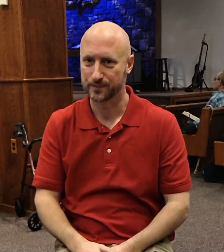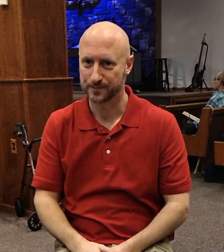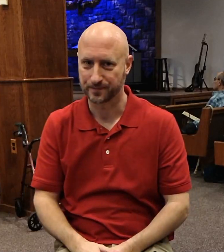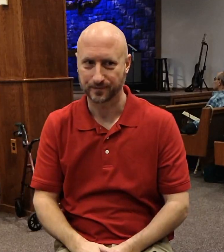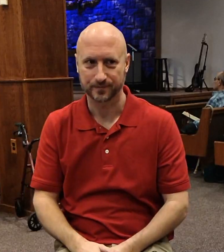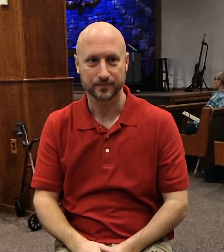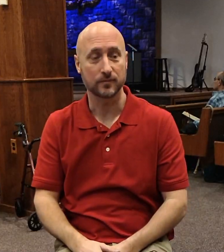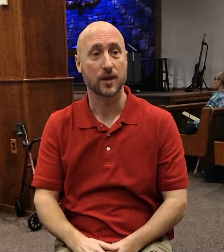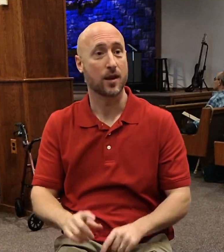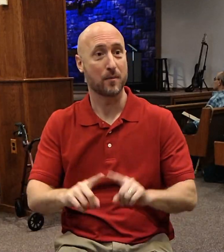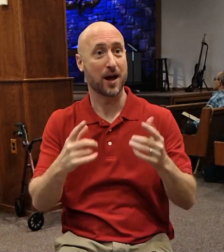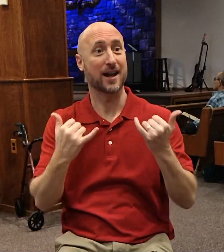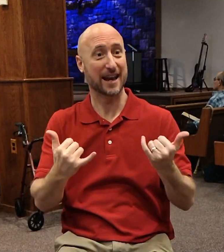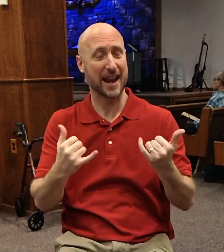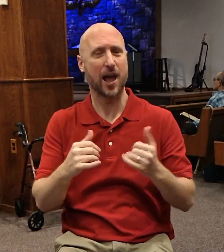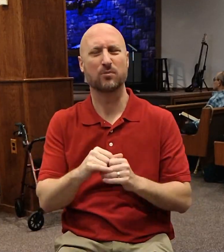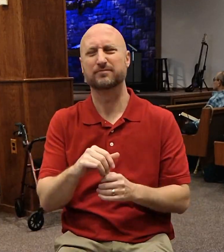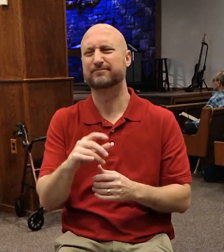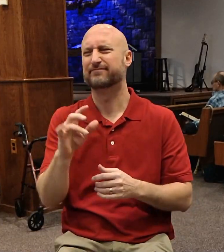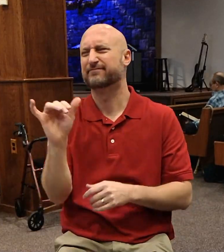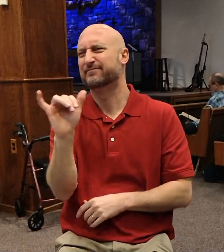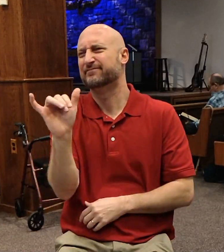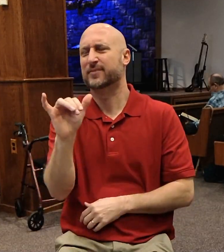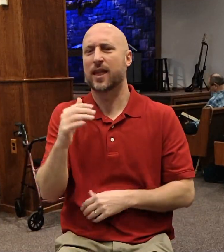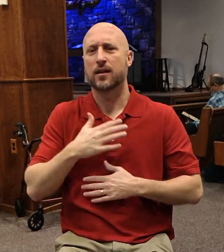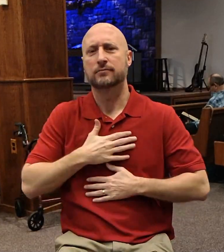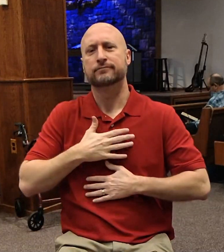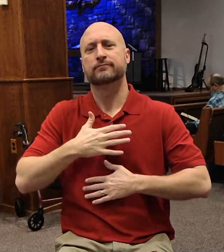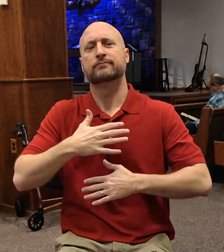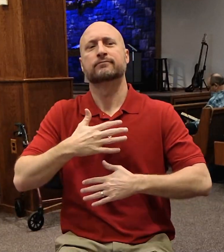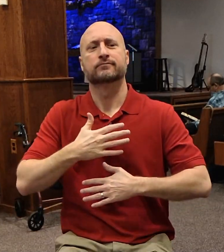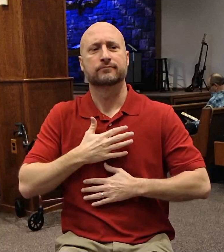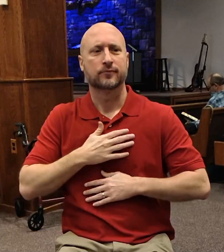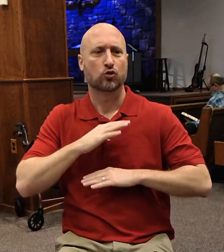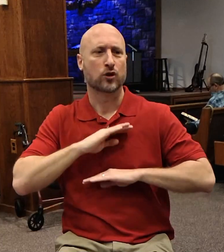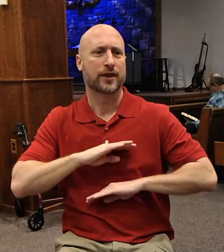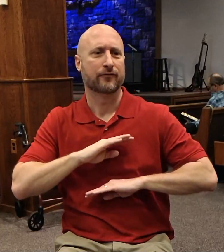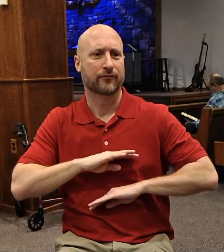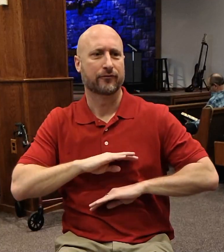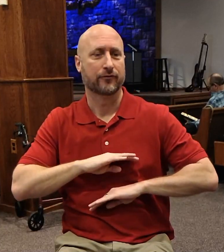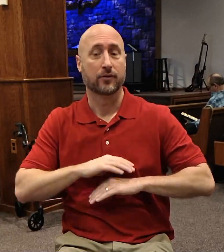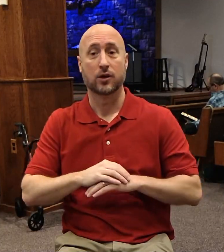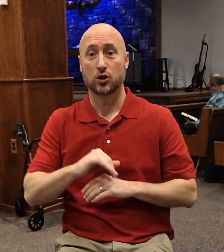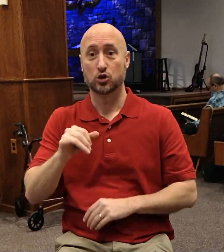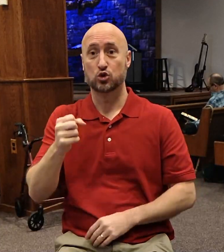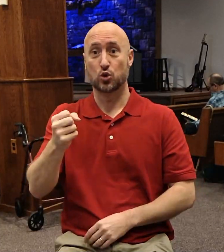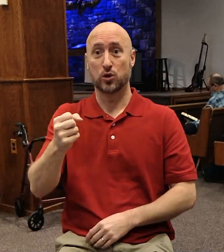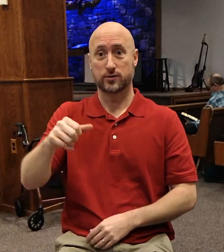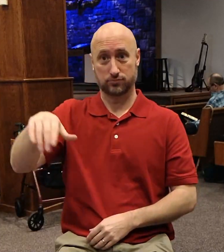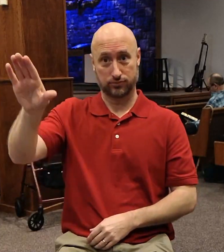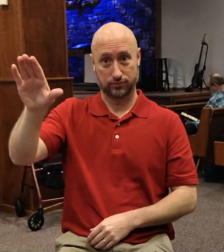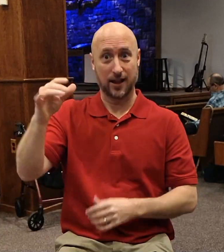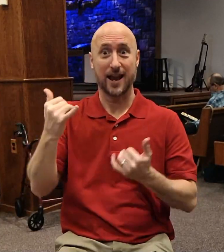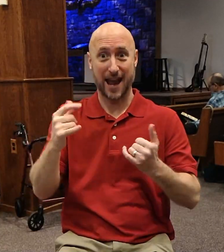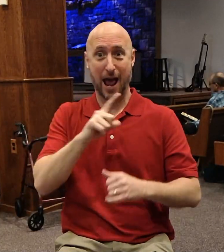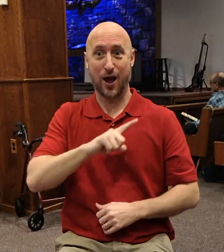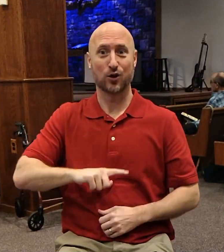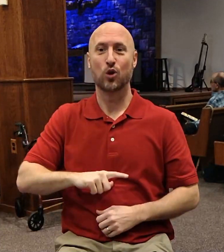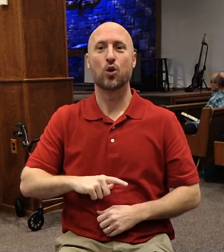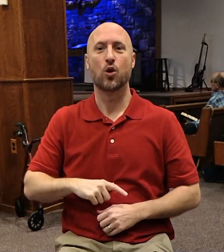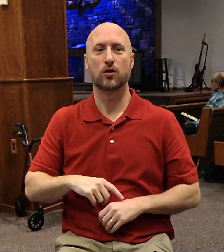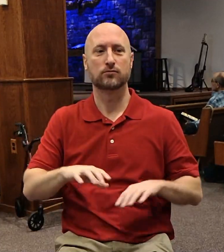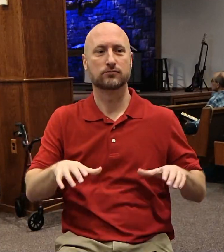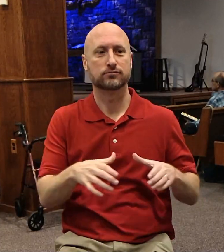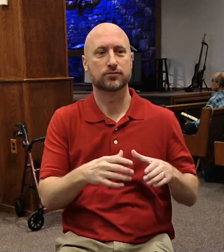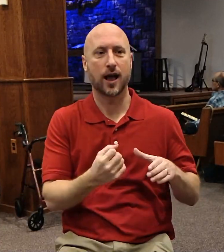almost a sigh of relief. Judas Iscariot has gone out. Now the Lord can begin to talk to his disciples